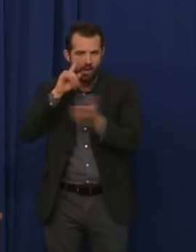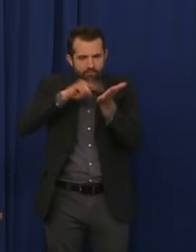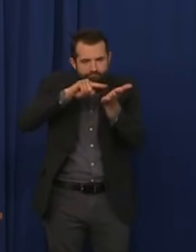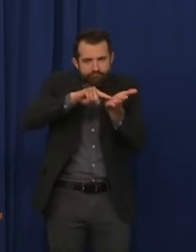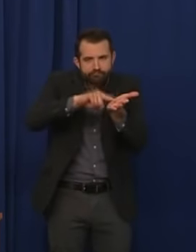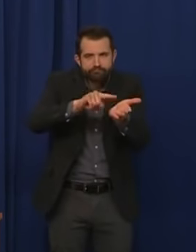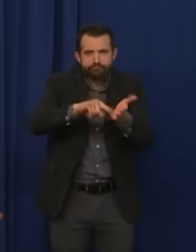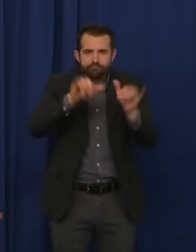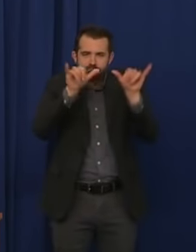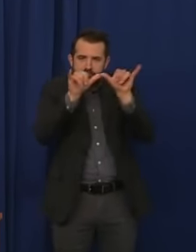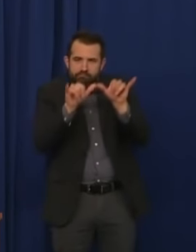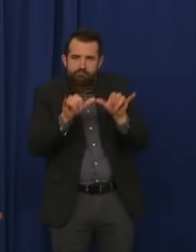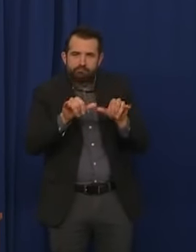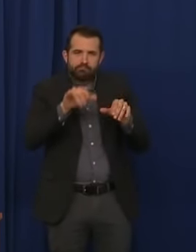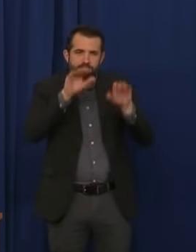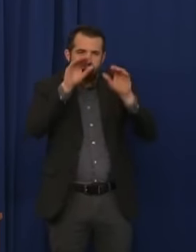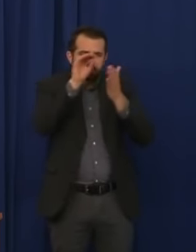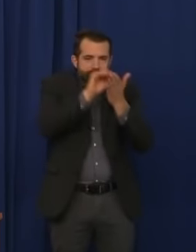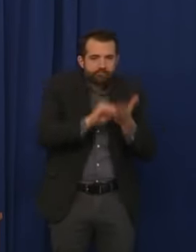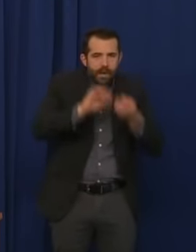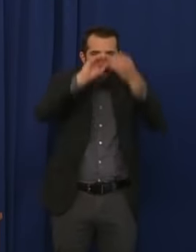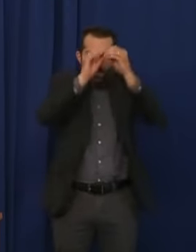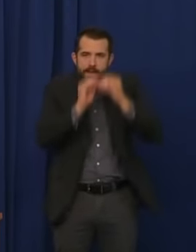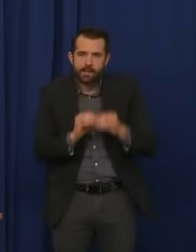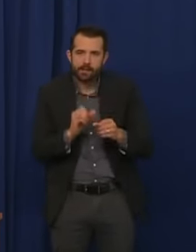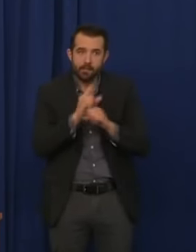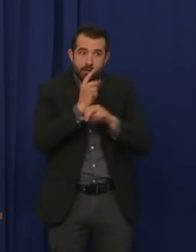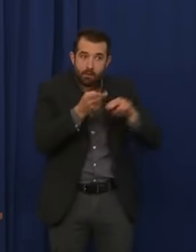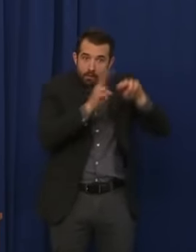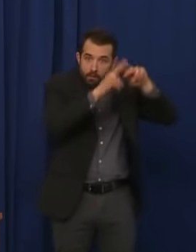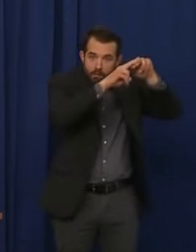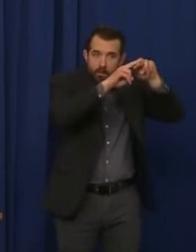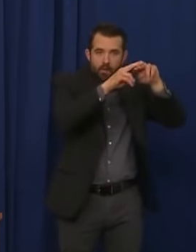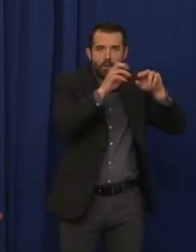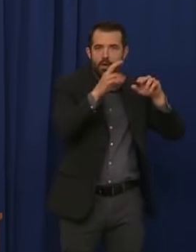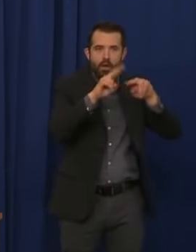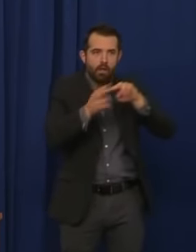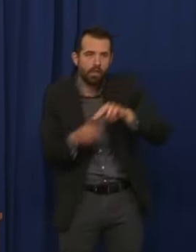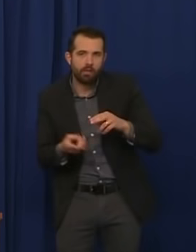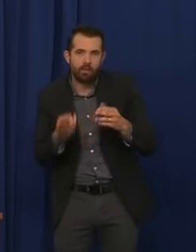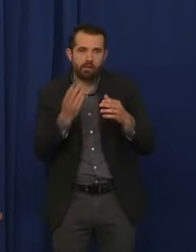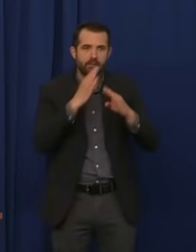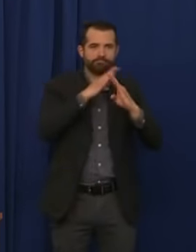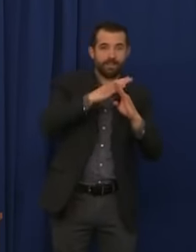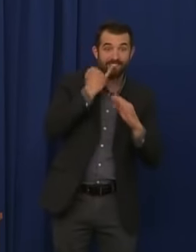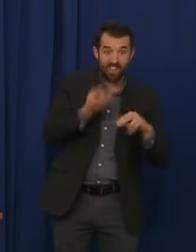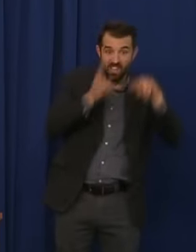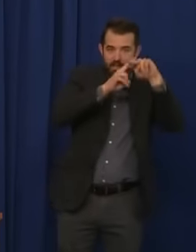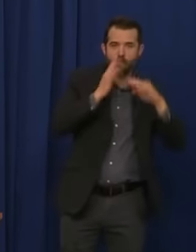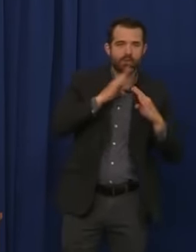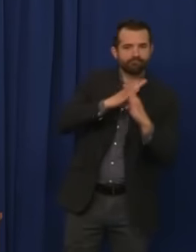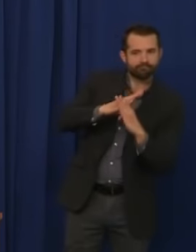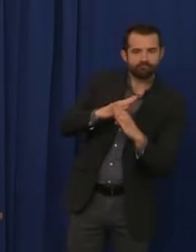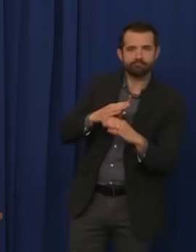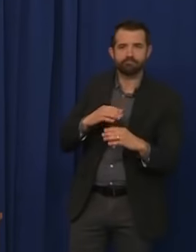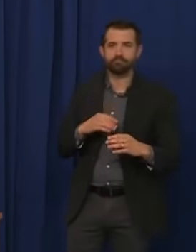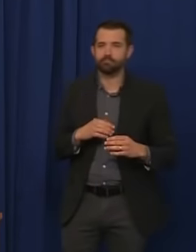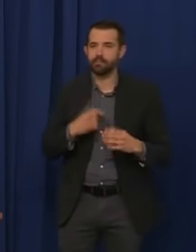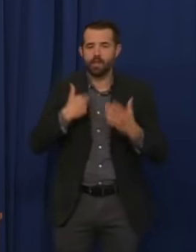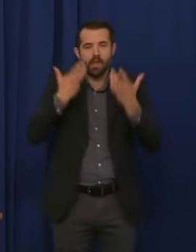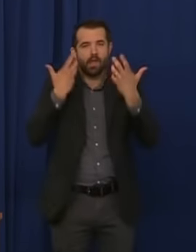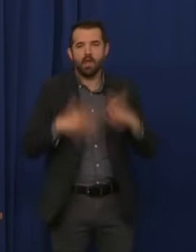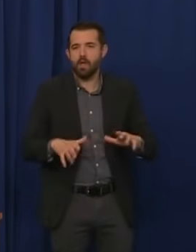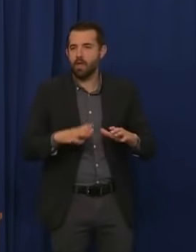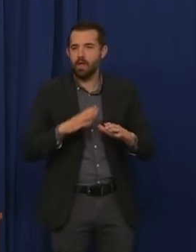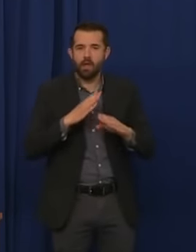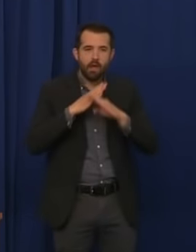that virus, anything that might necessitate a reimposition of restrictions, something we don't want to have to do,